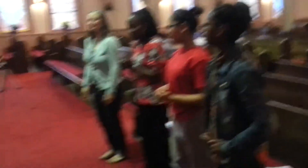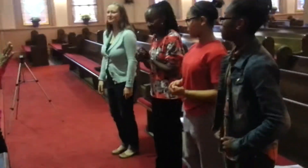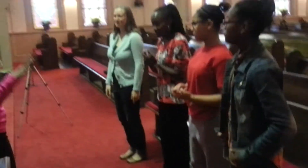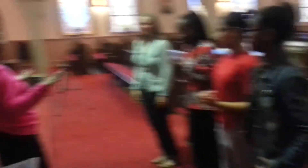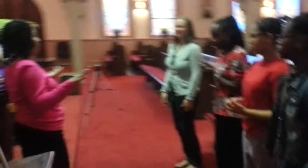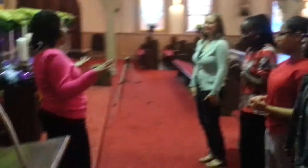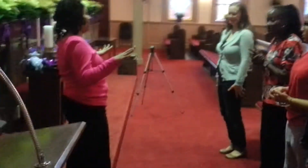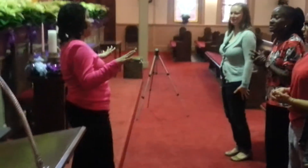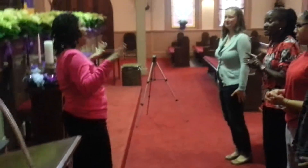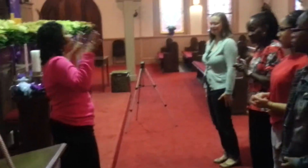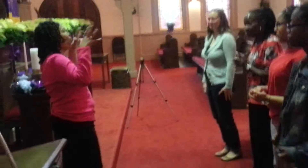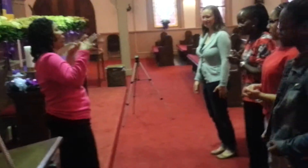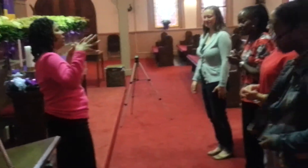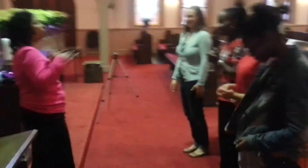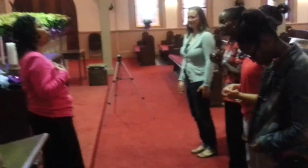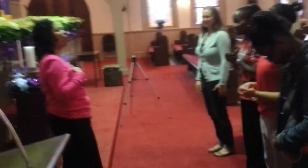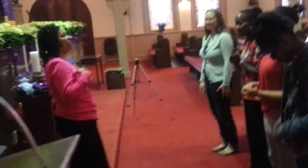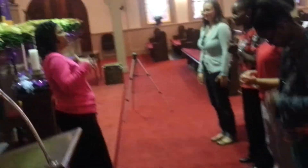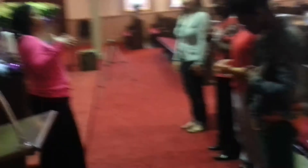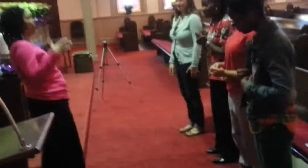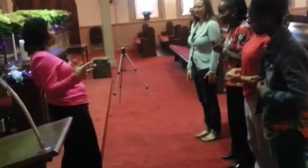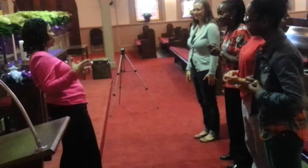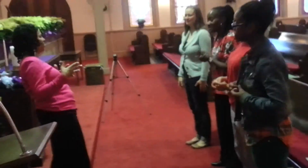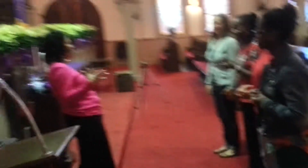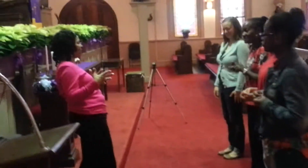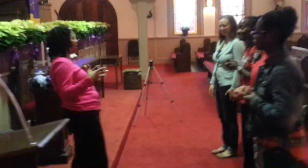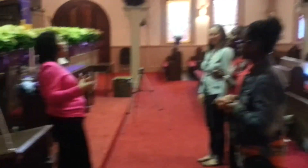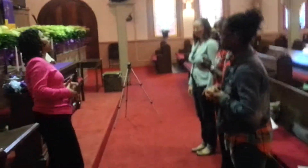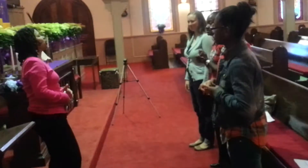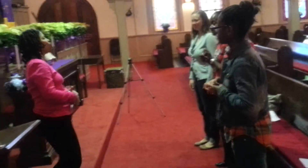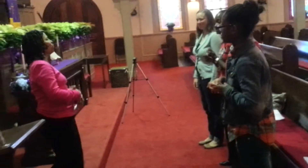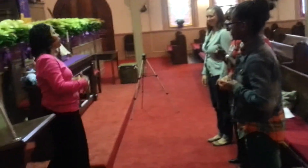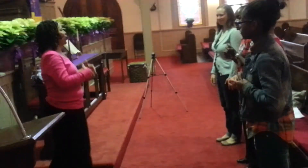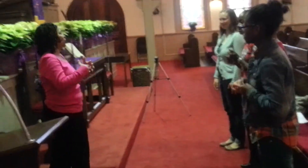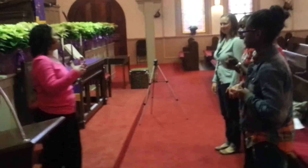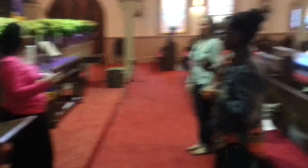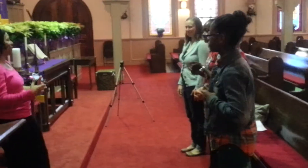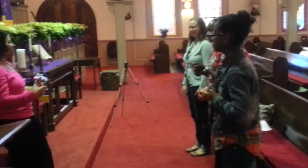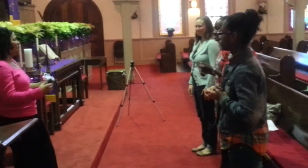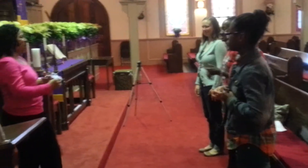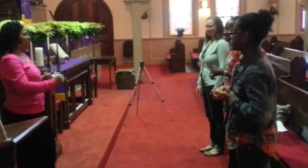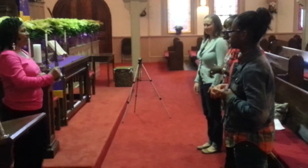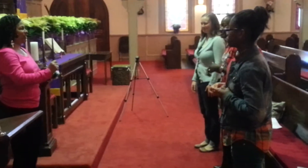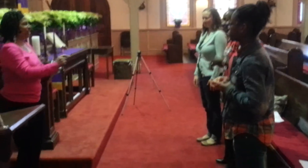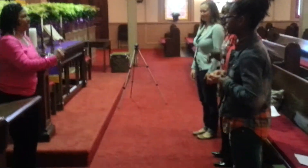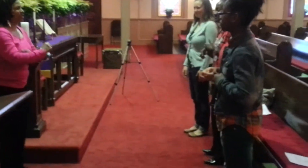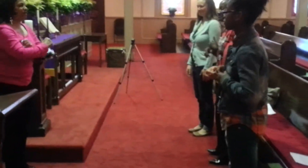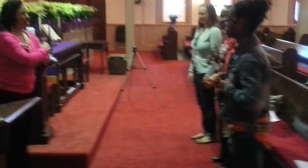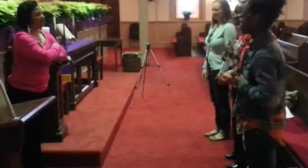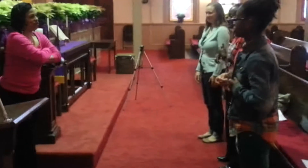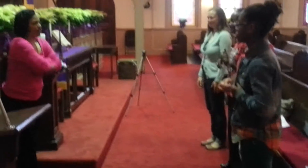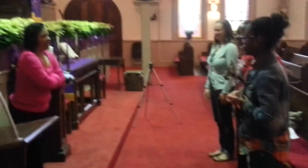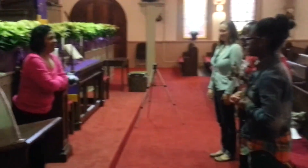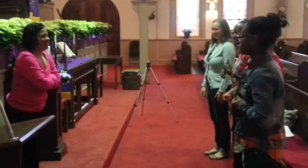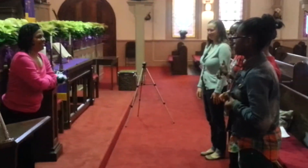a statement. And what is more of an expression? Okay? Show me your expression about Jesus being your friend.